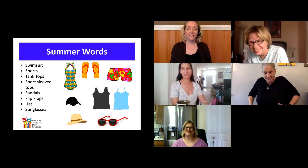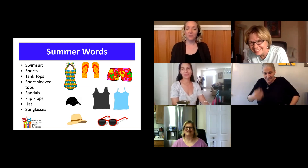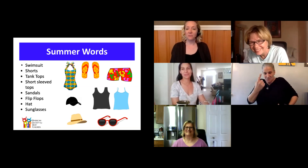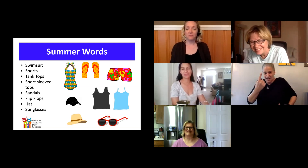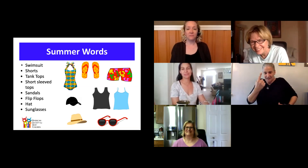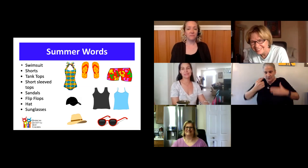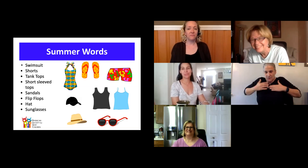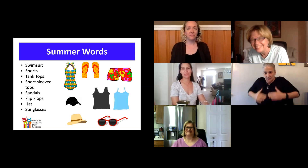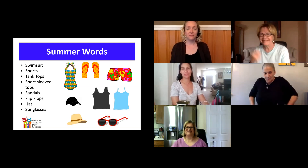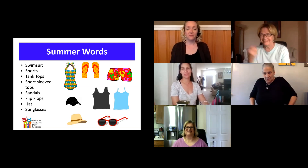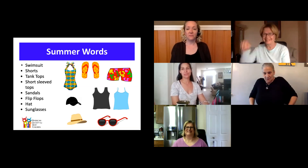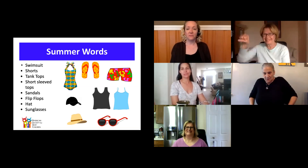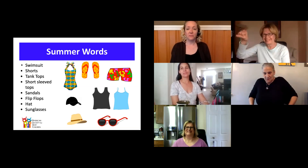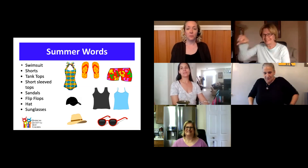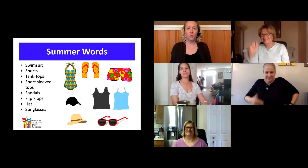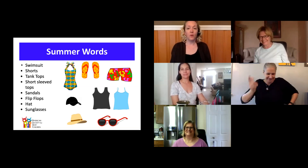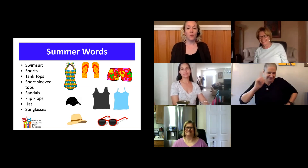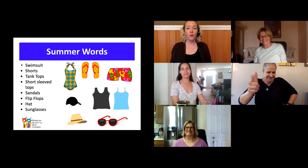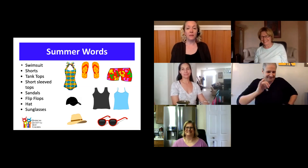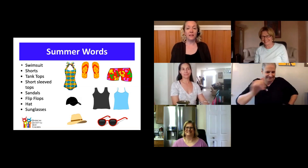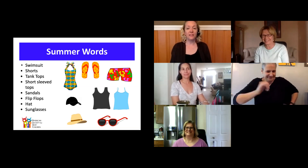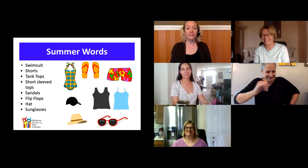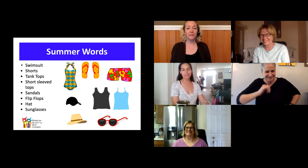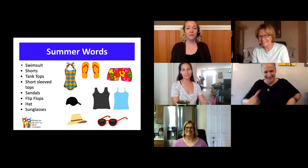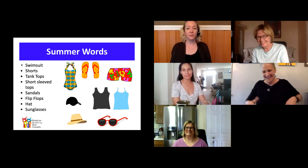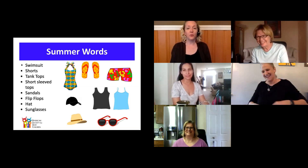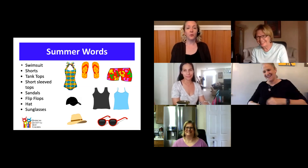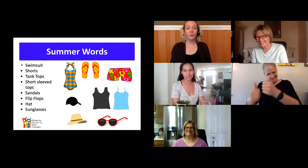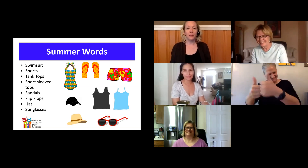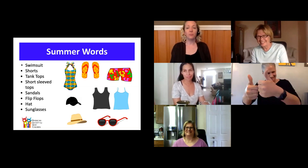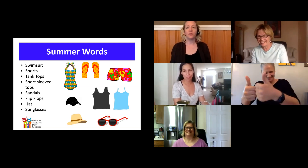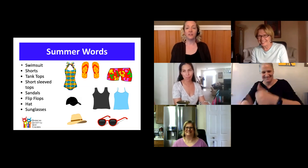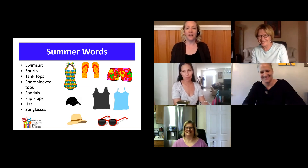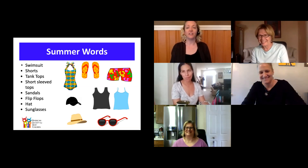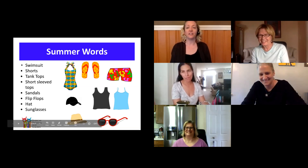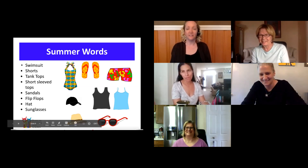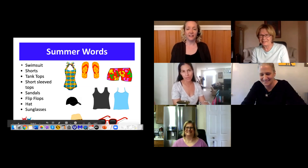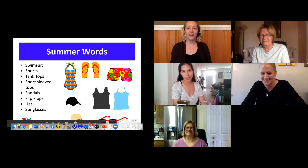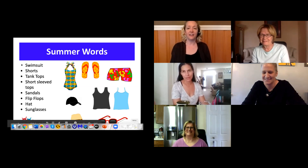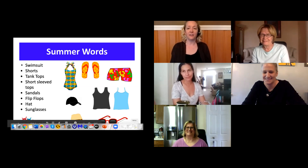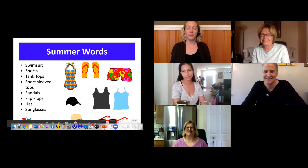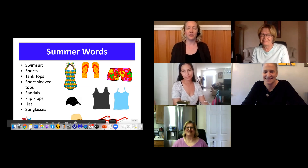more of a one piece per. Gotcha. I hear you. Me too.